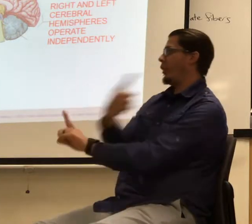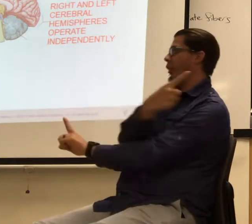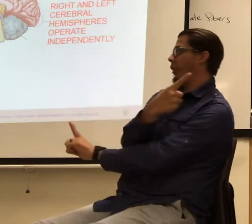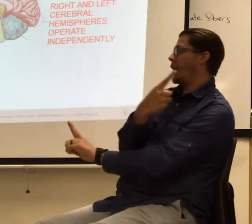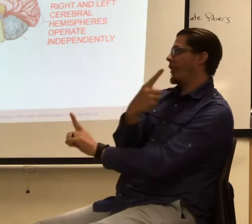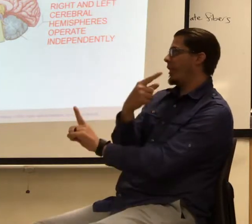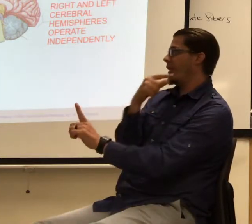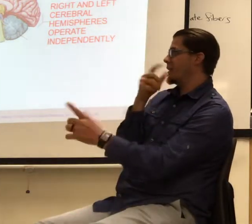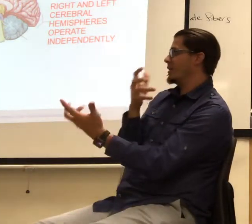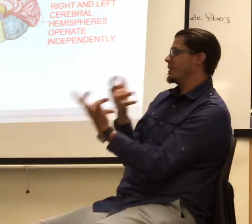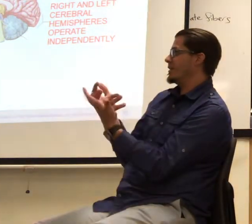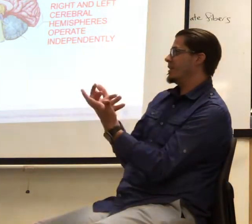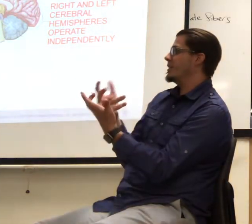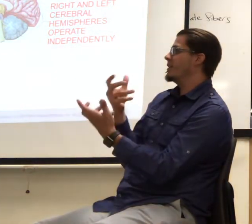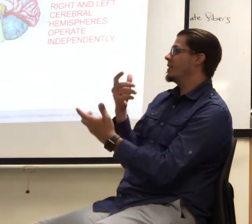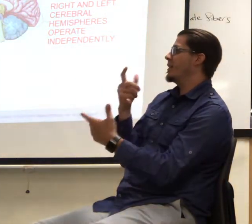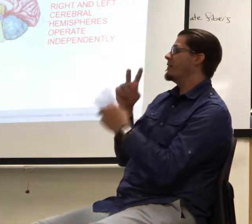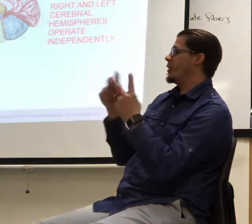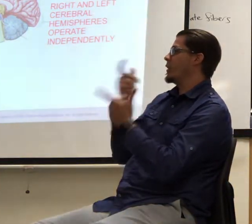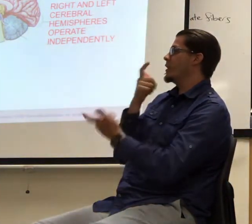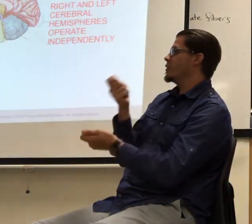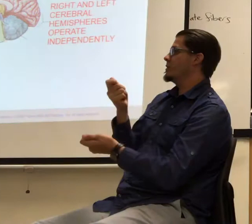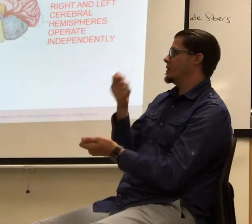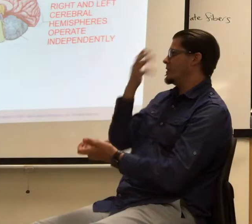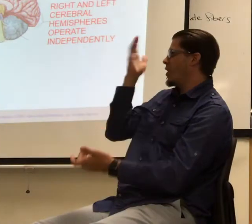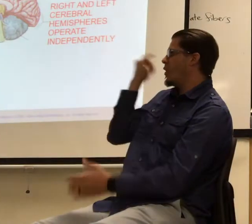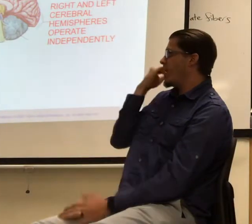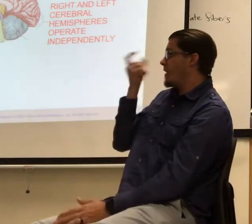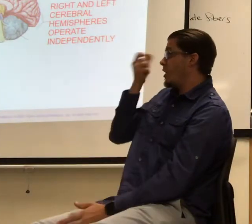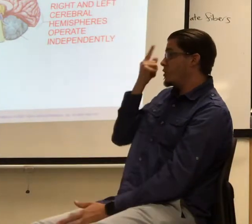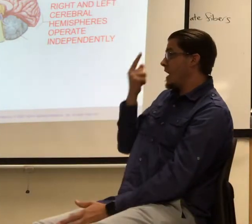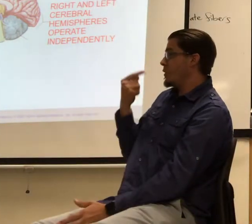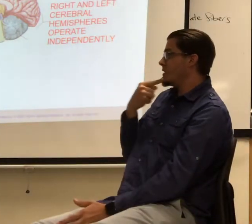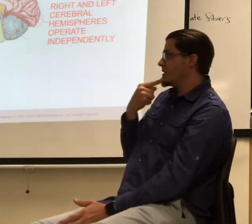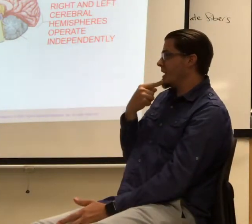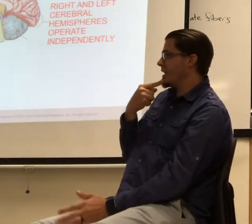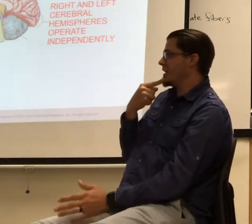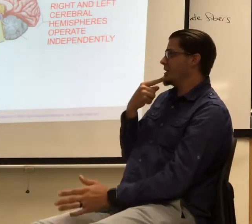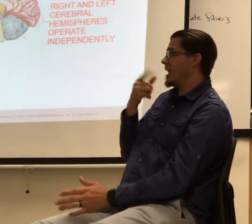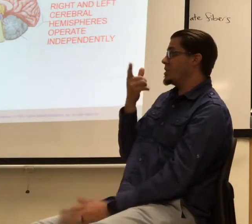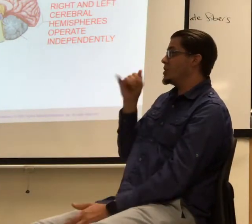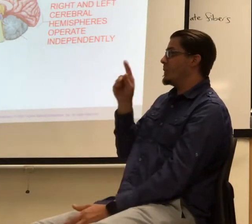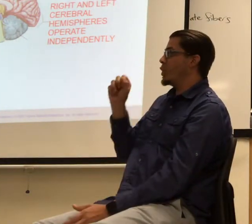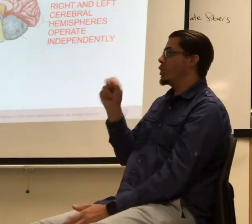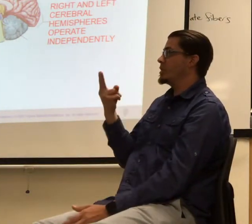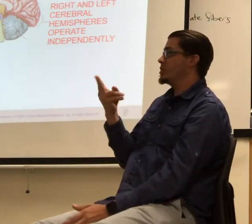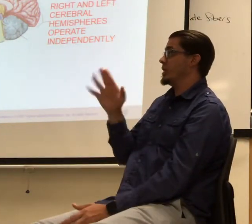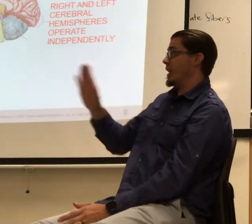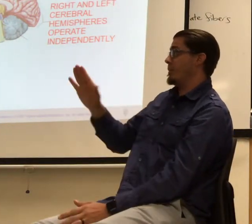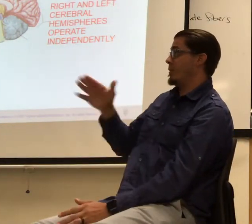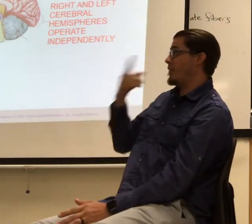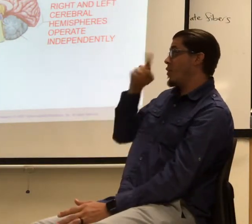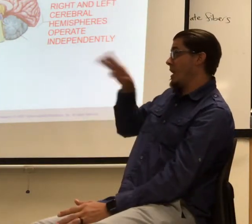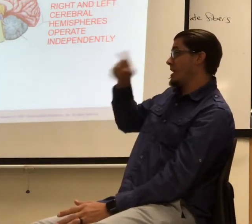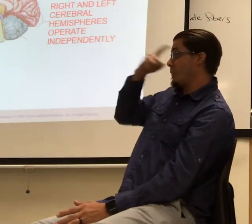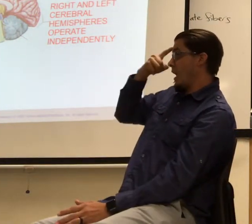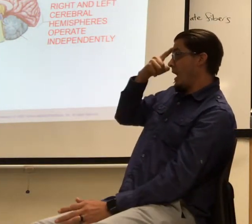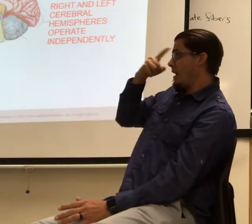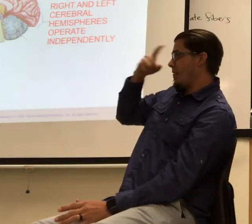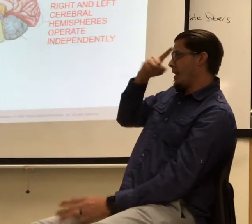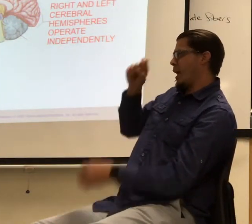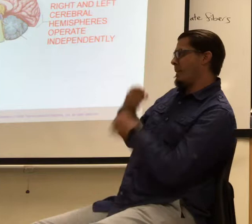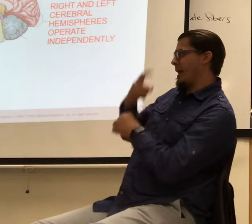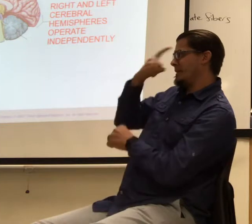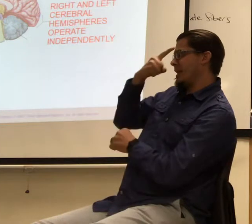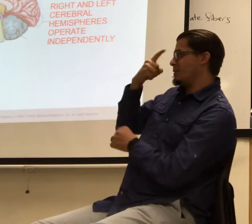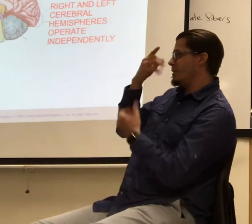else. And it's very interesting. You don't know if he understands what he's saying is gibberish. To him, he's probably making perfect sense, but you really don't know.